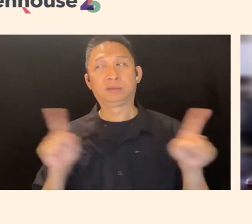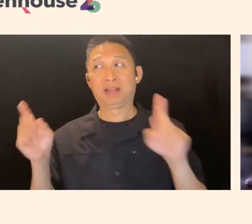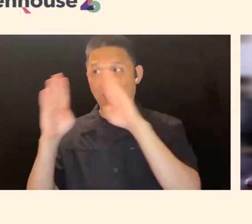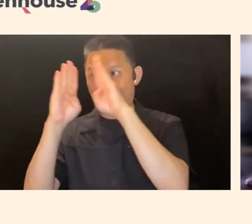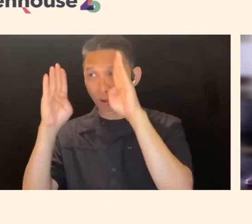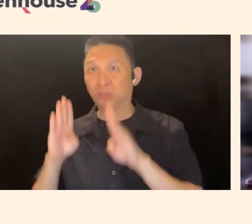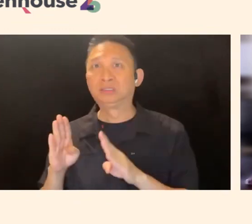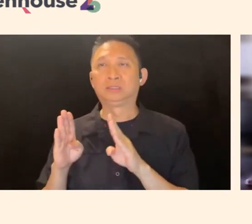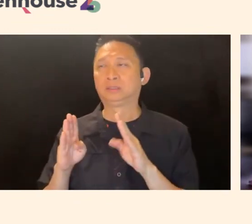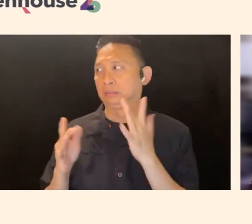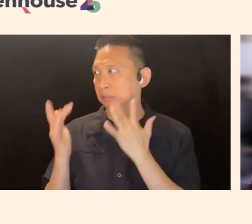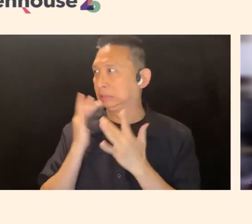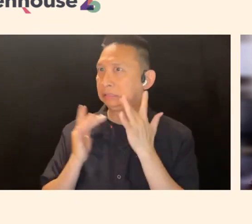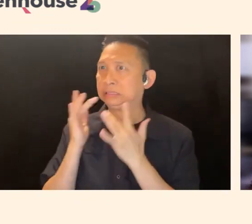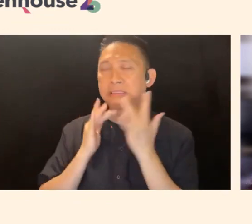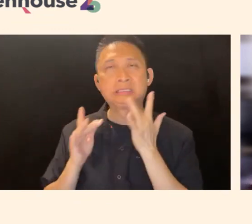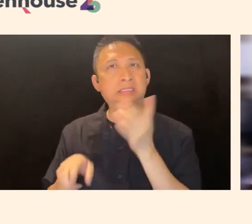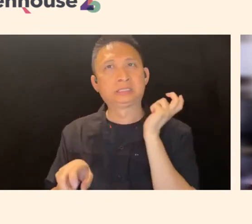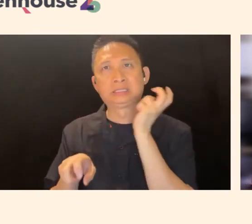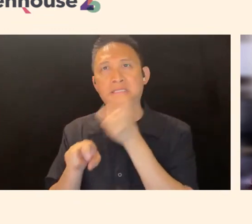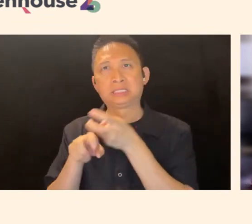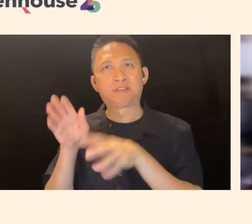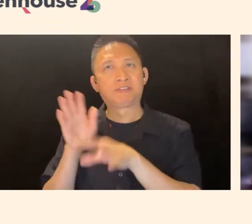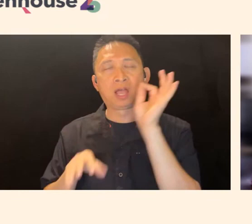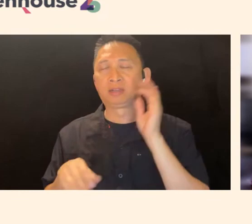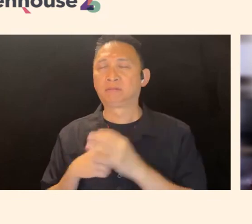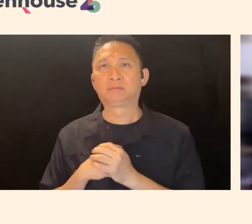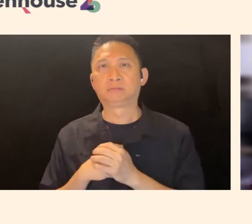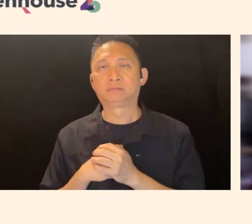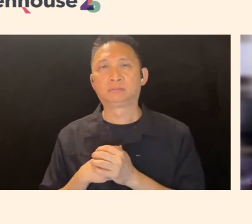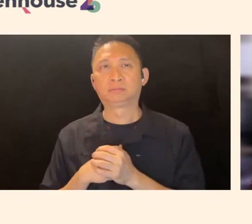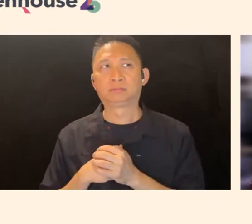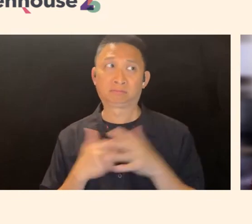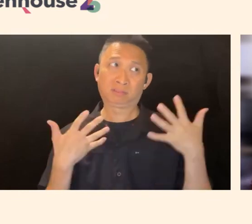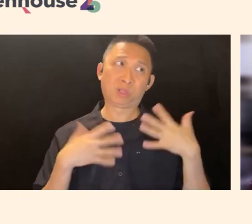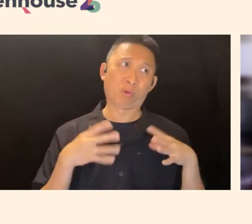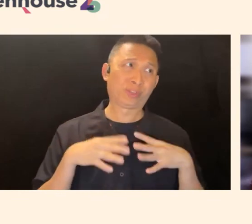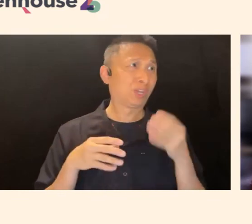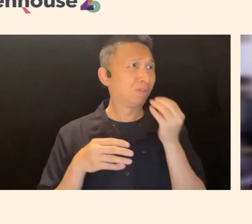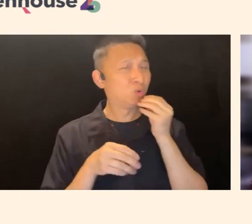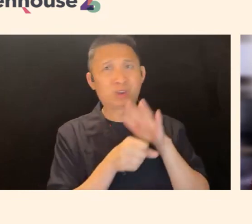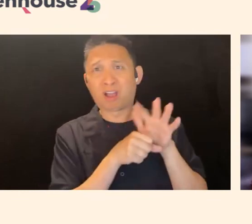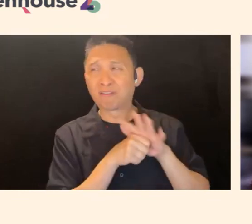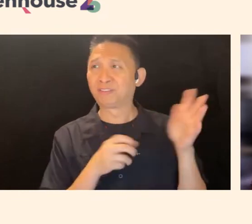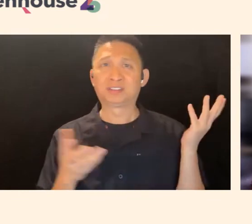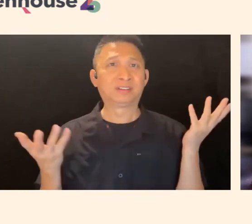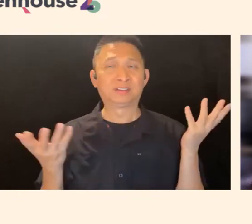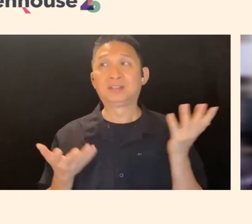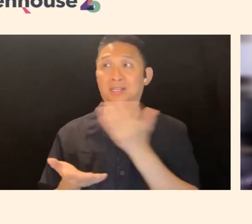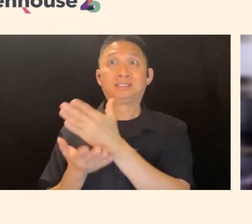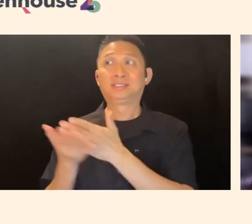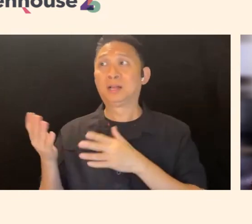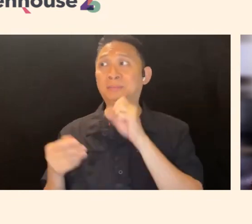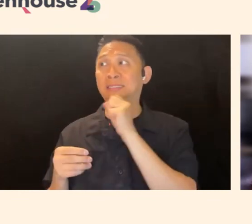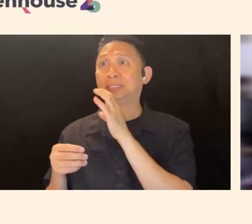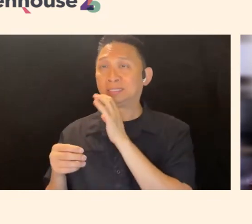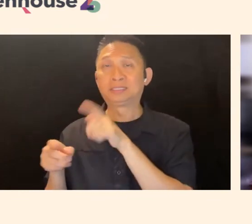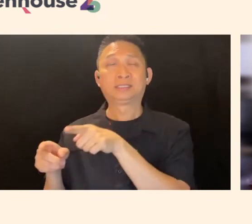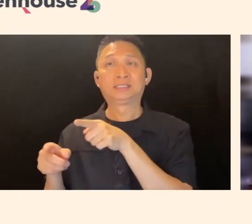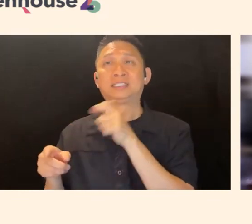clothing, food. We even find employment for some of our seniors that are living currently in our housing